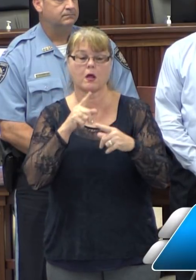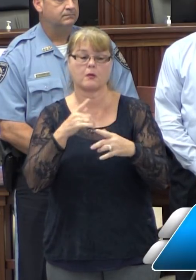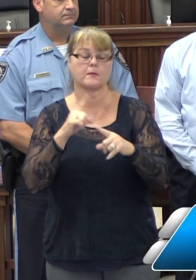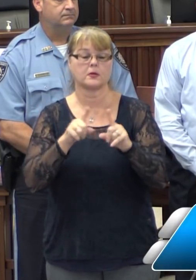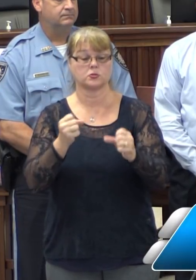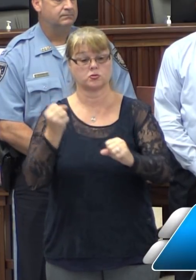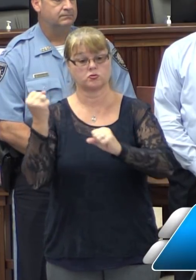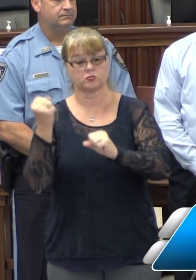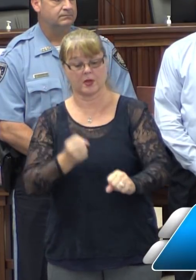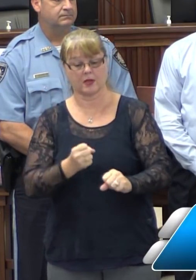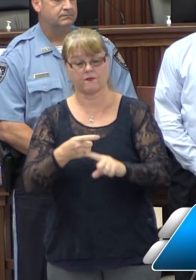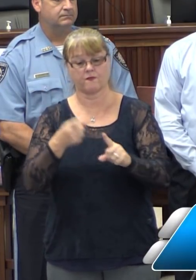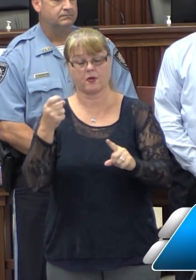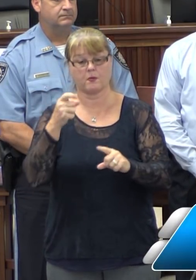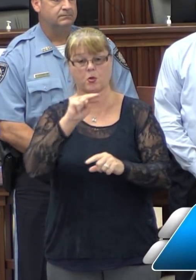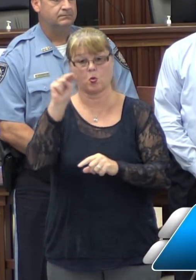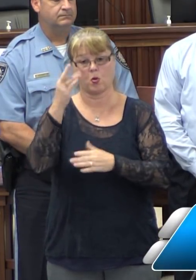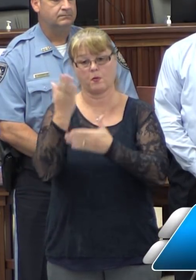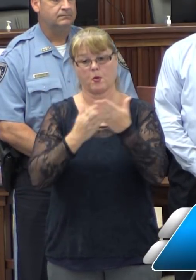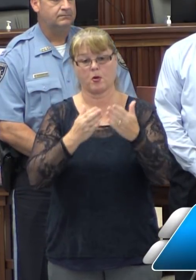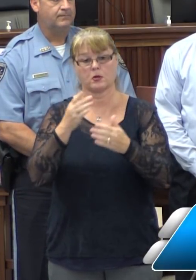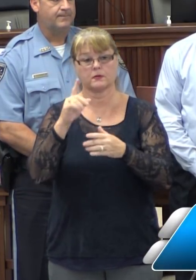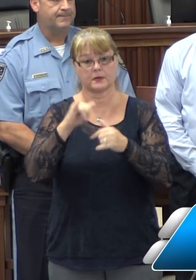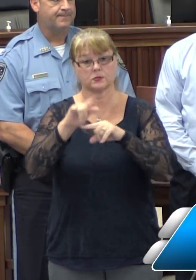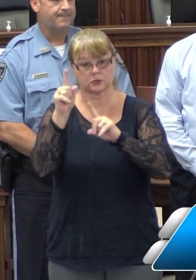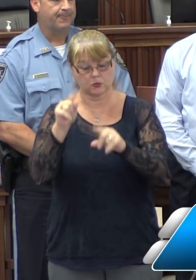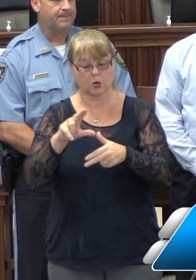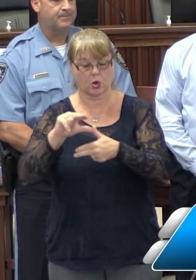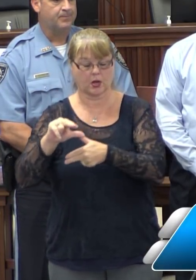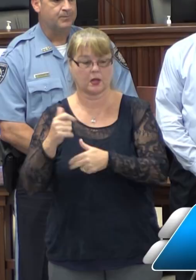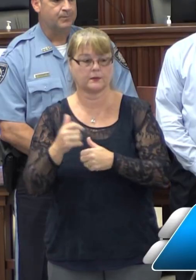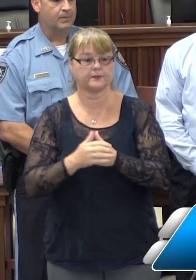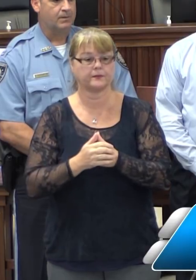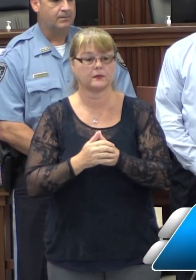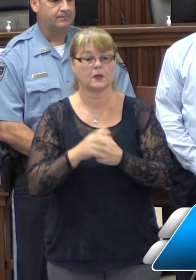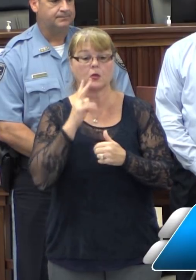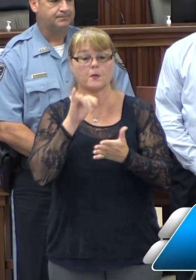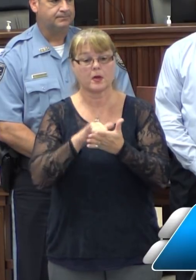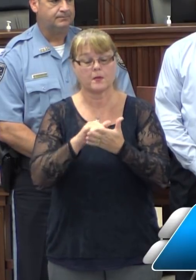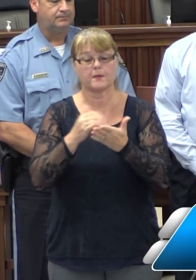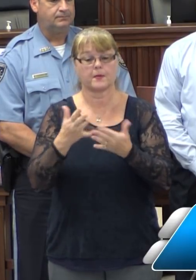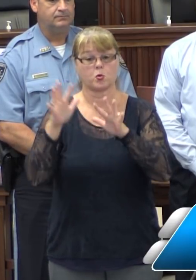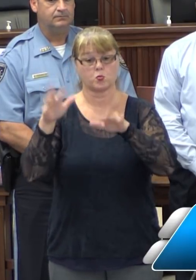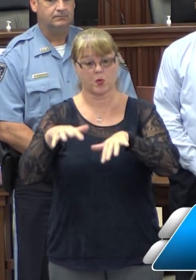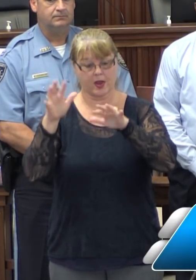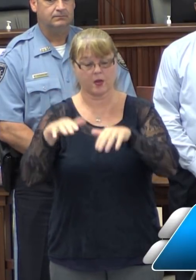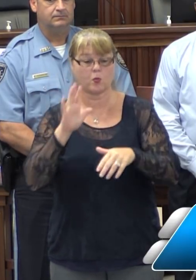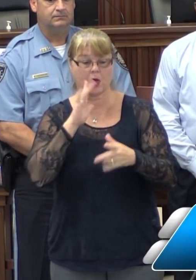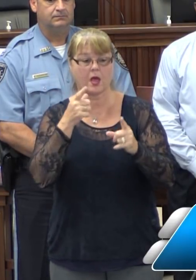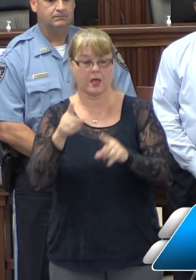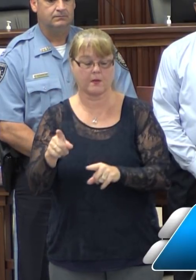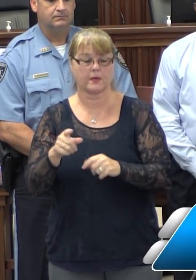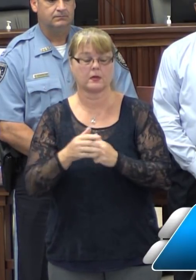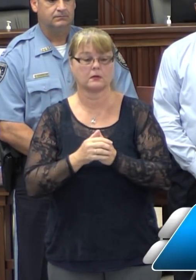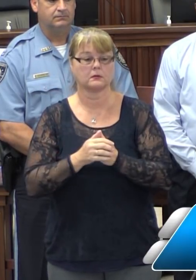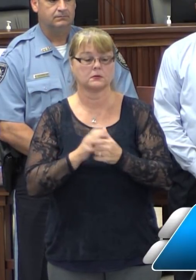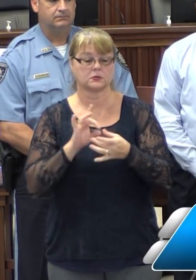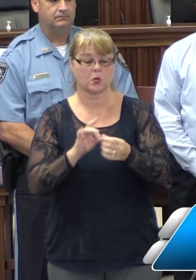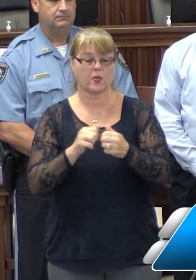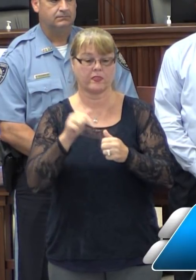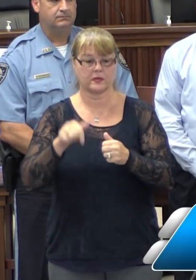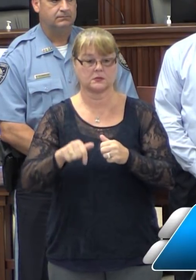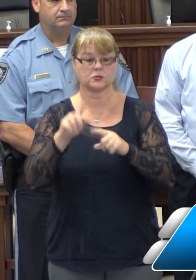you would see on the northern part of the storm. We are looking at possibly a little bit of rainfall associated with this too. Again, all